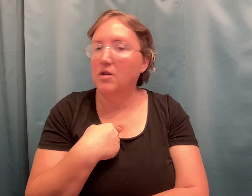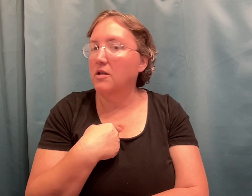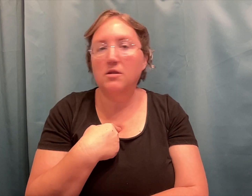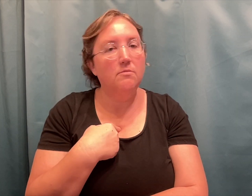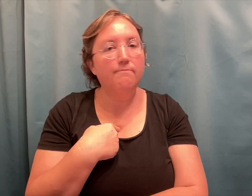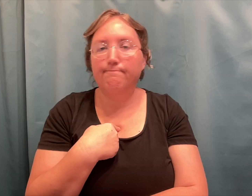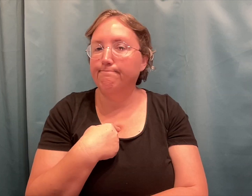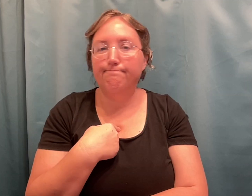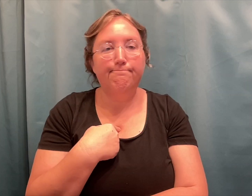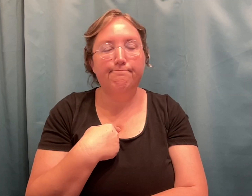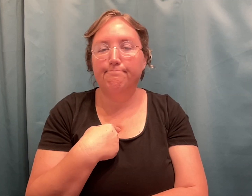this?